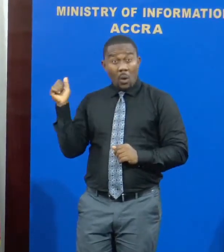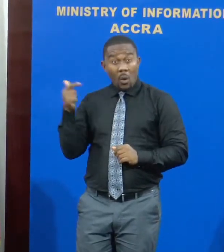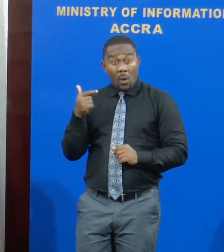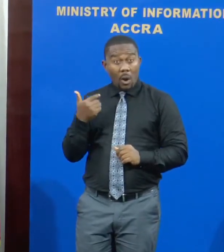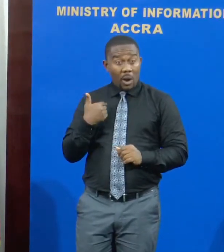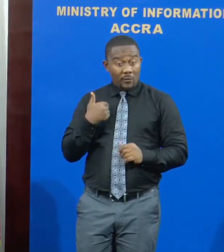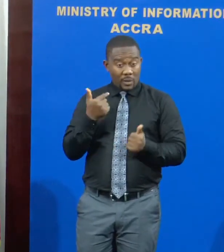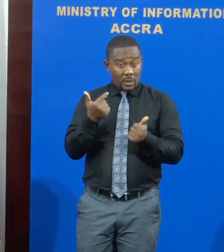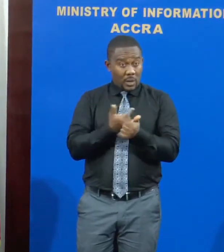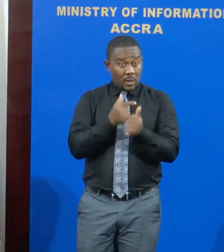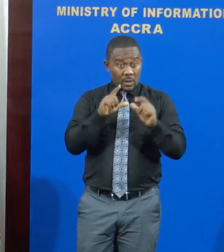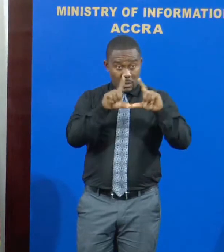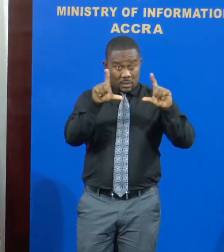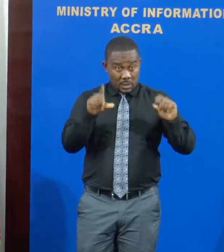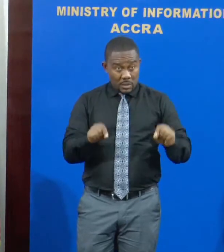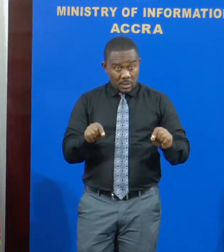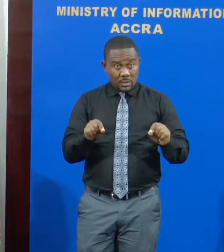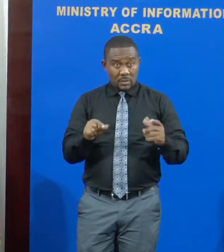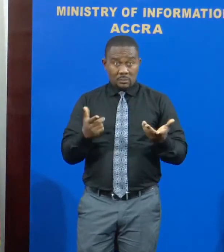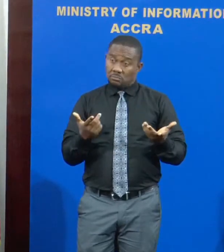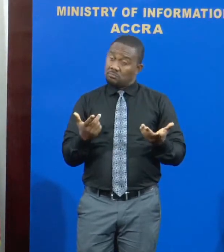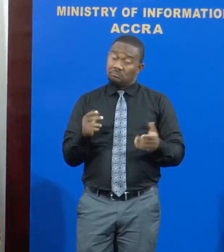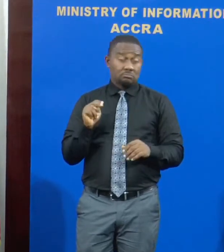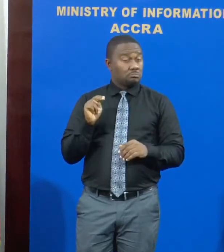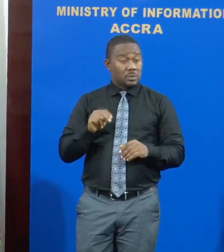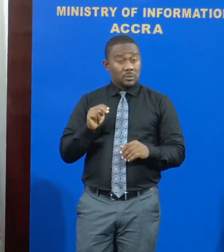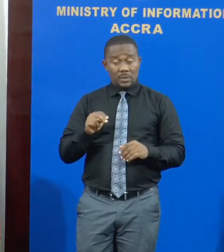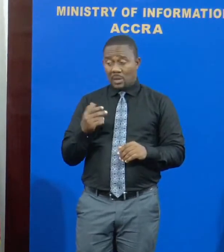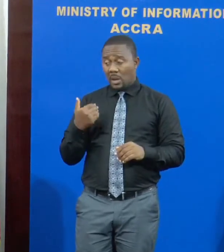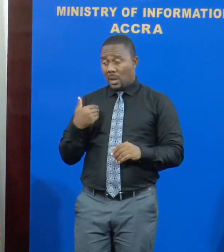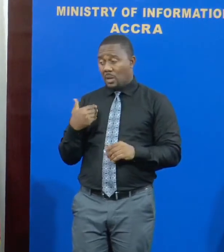card necessarily will get